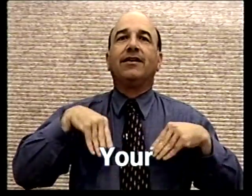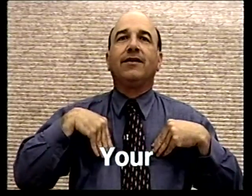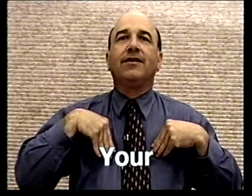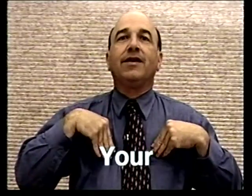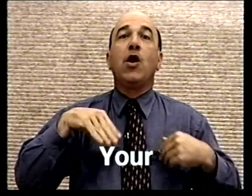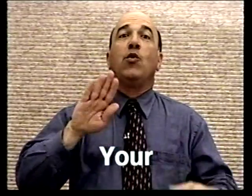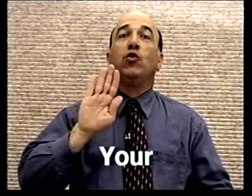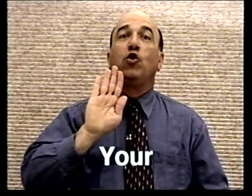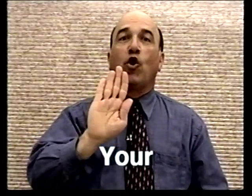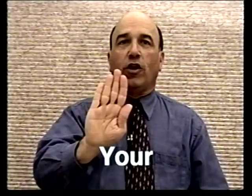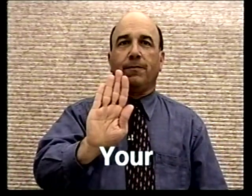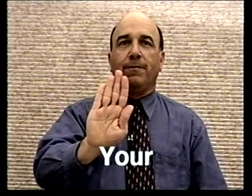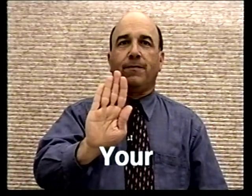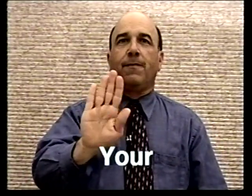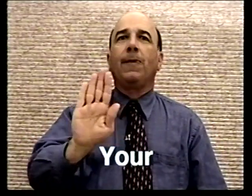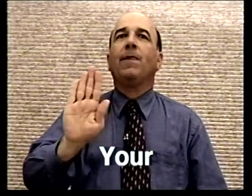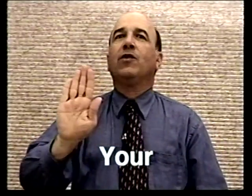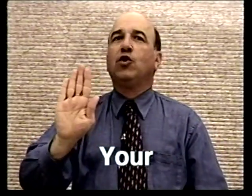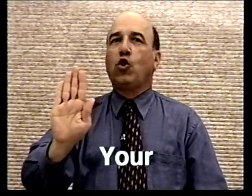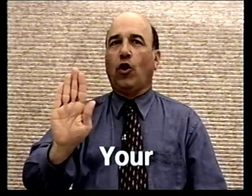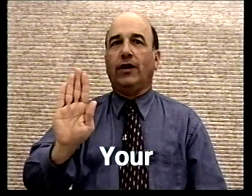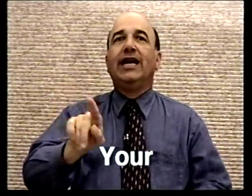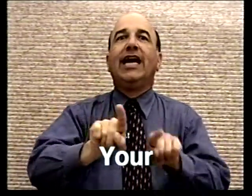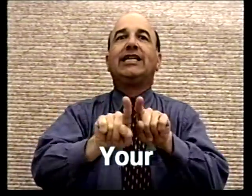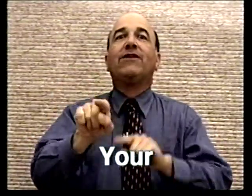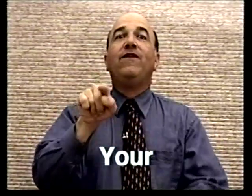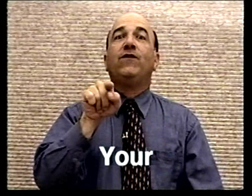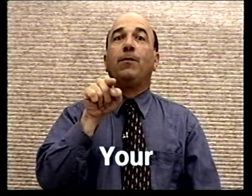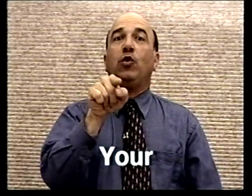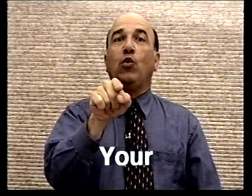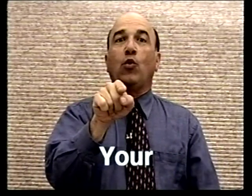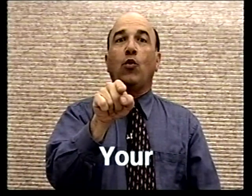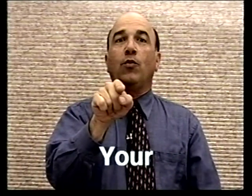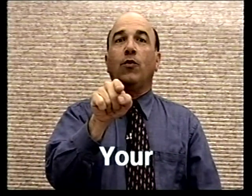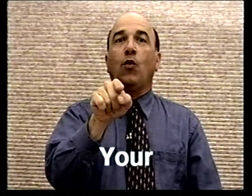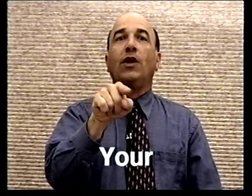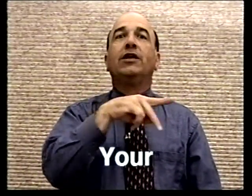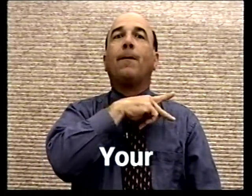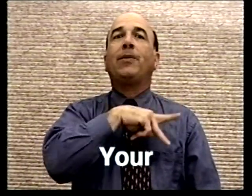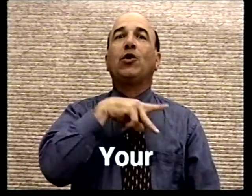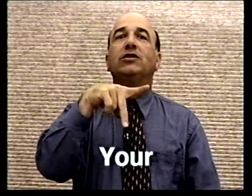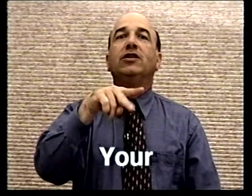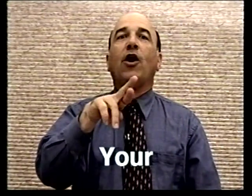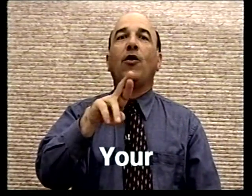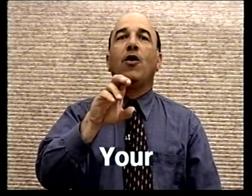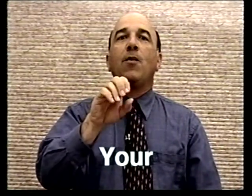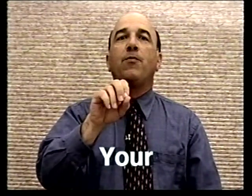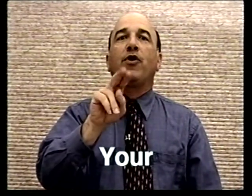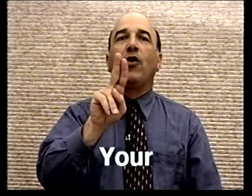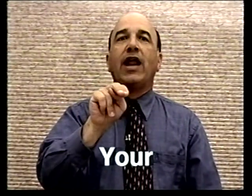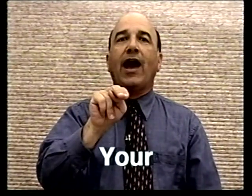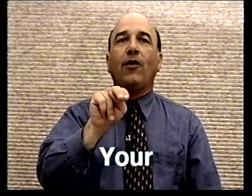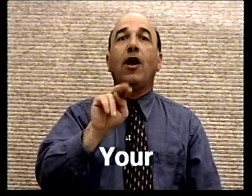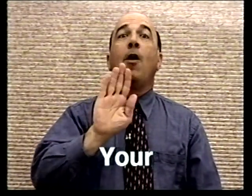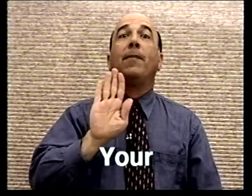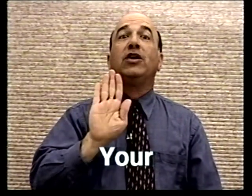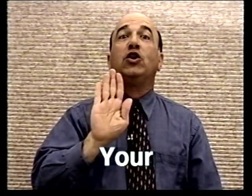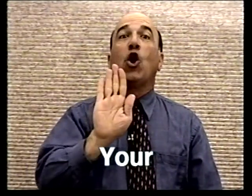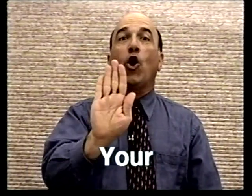possession. Your. It's different from you, which is a personal pronoun, but